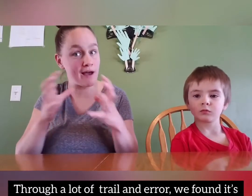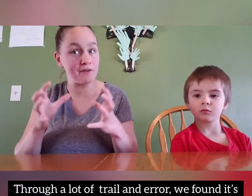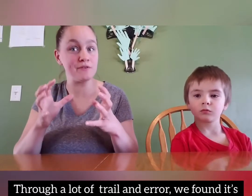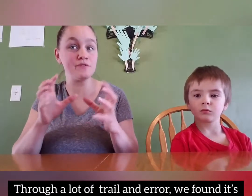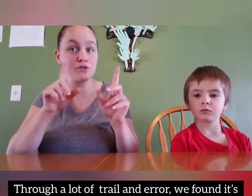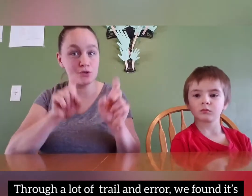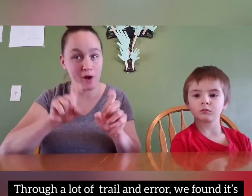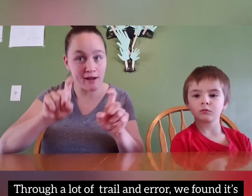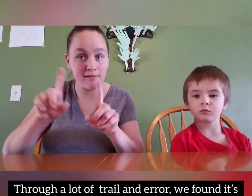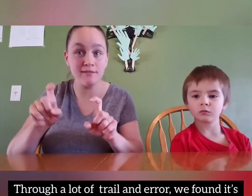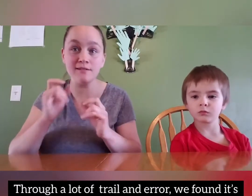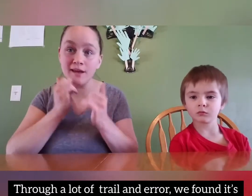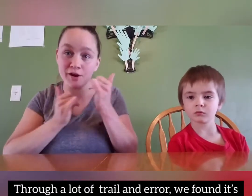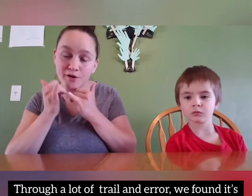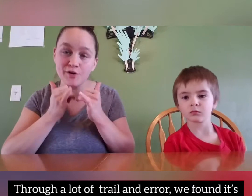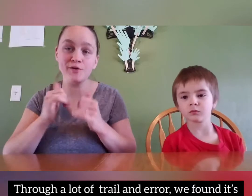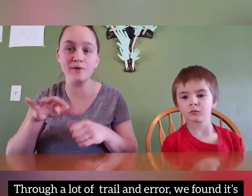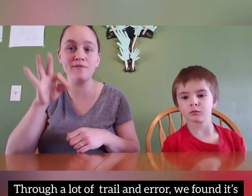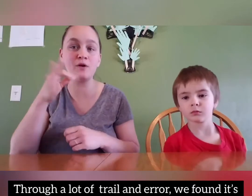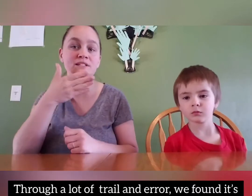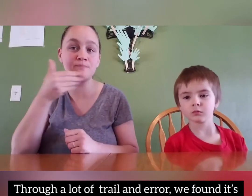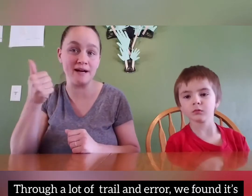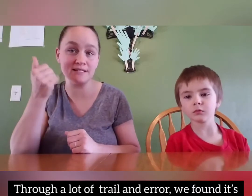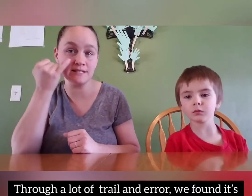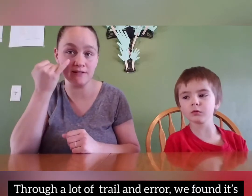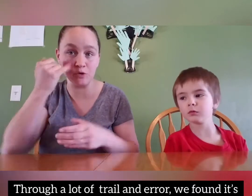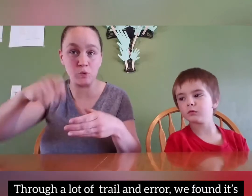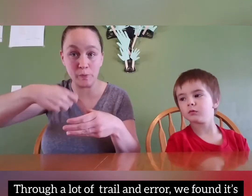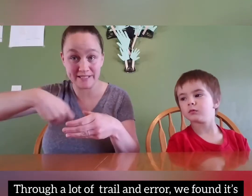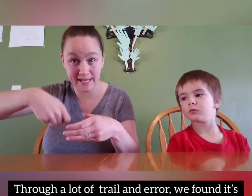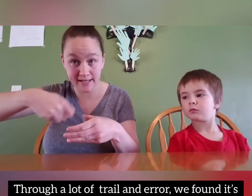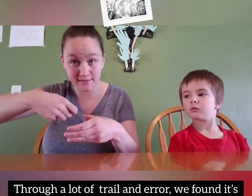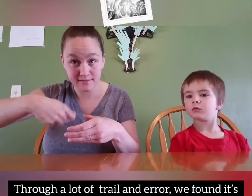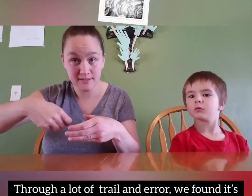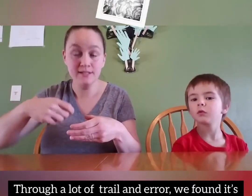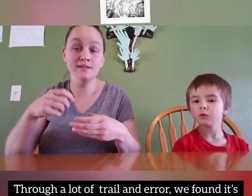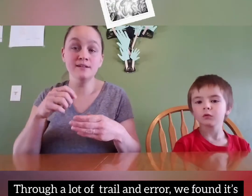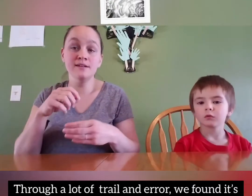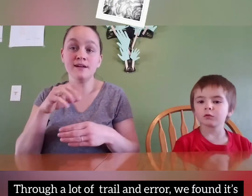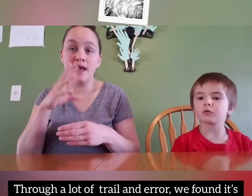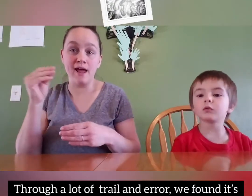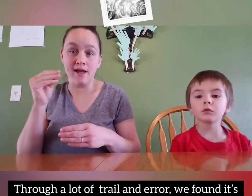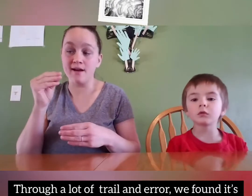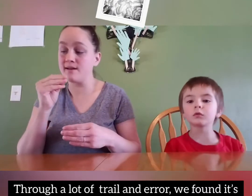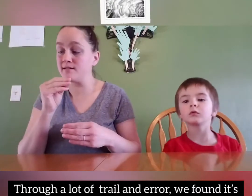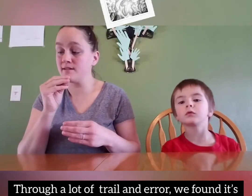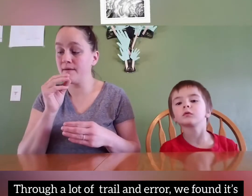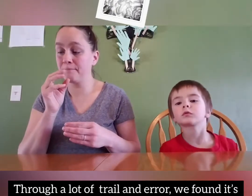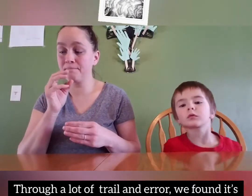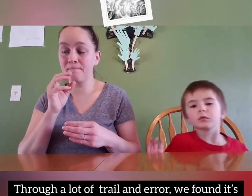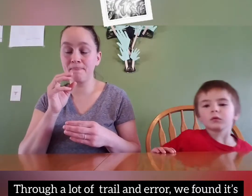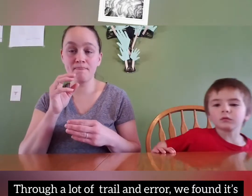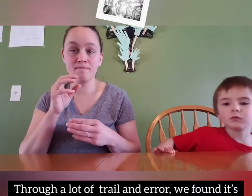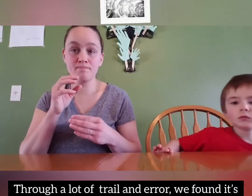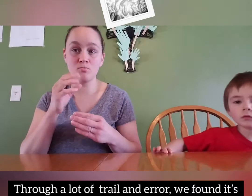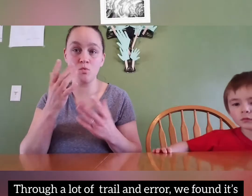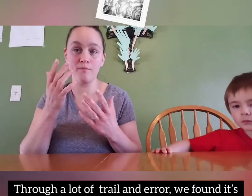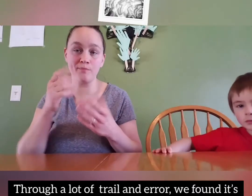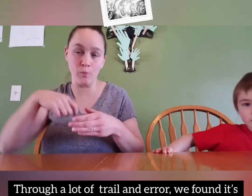of trial and error, we found it's best if you whisk it and whisk